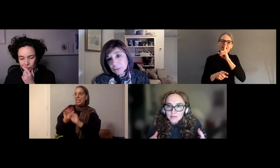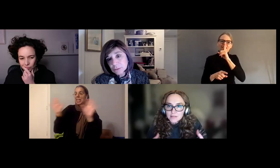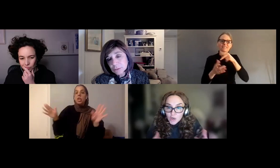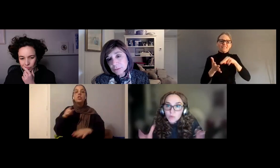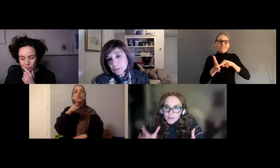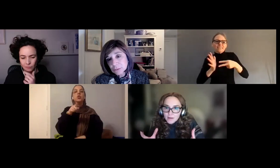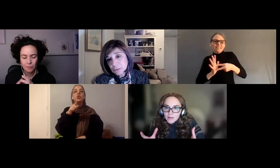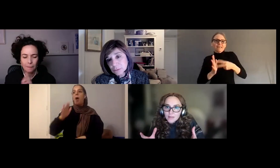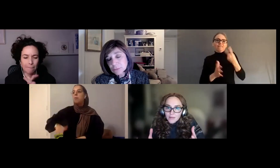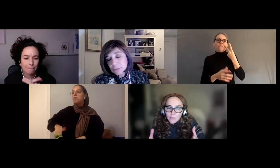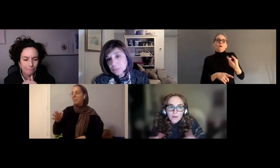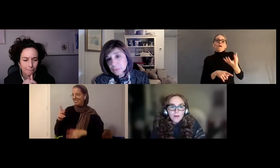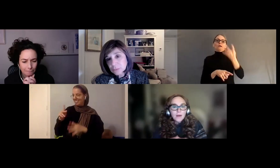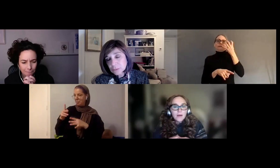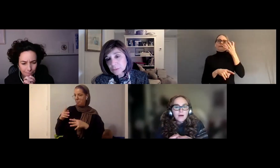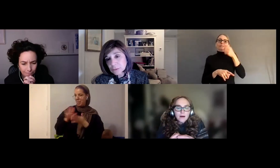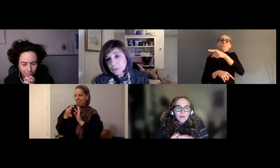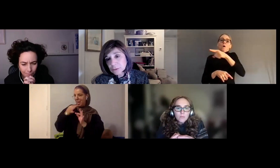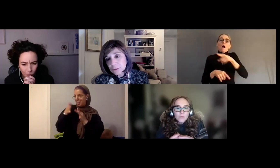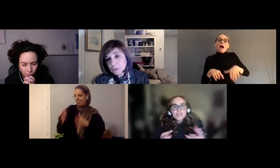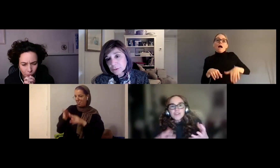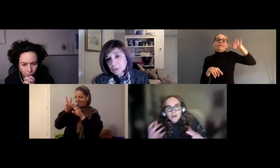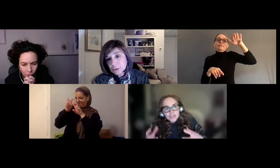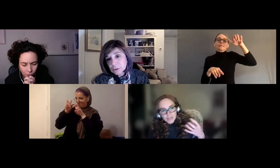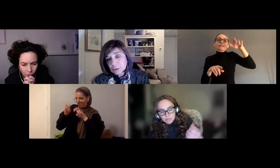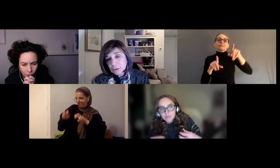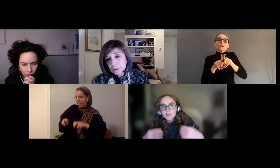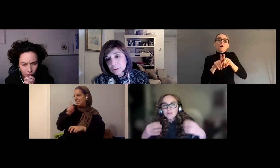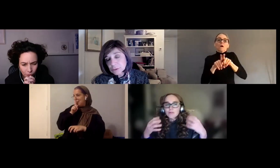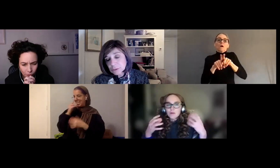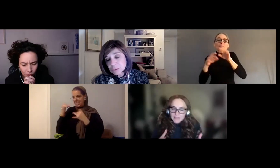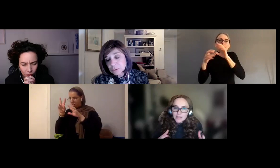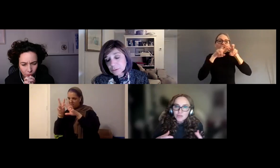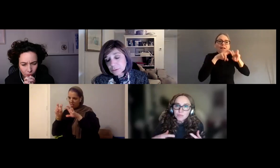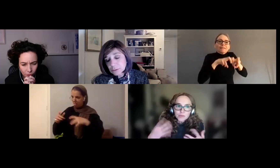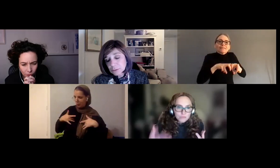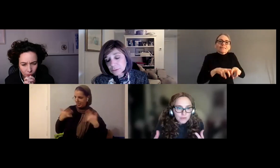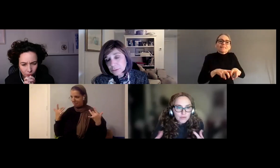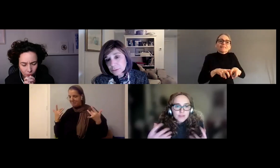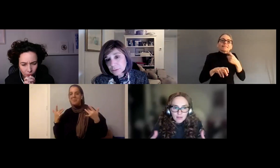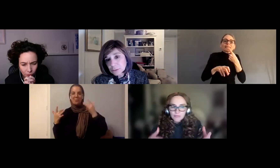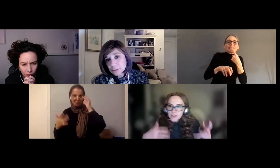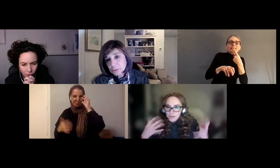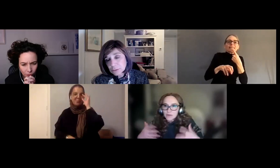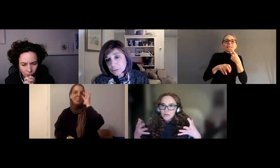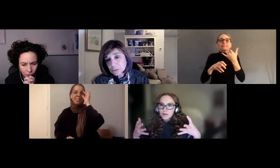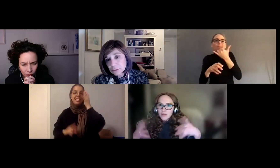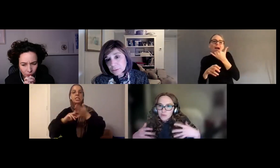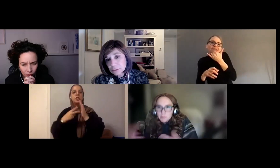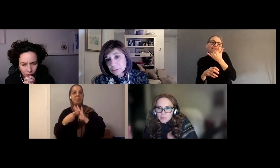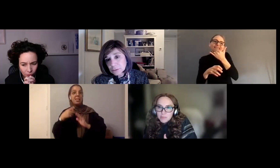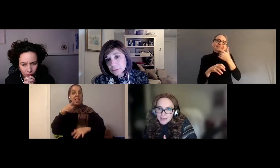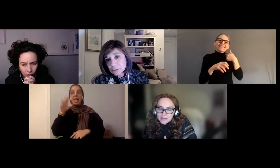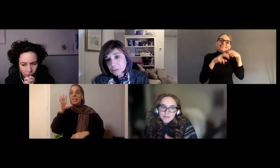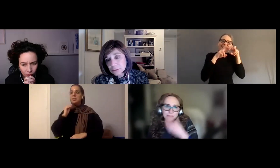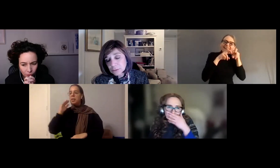in decoding them, which in turn shaped your ability to put yourself in other